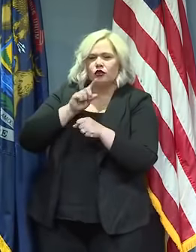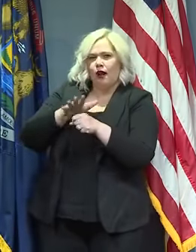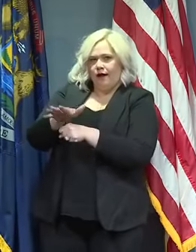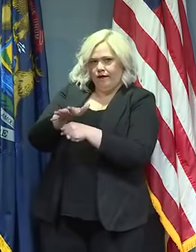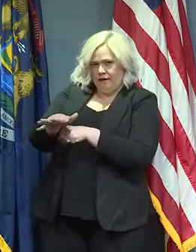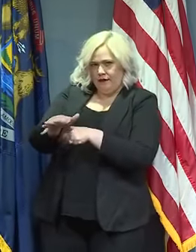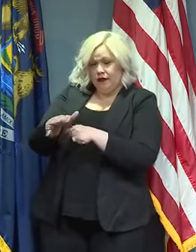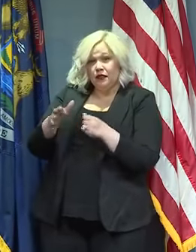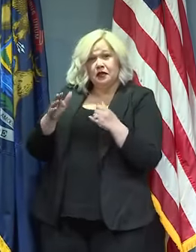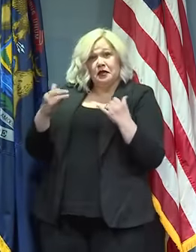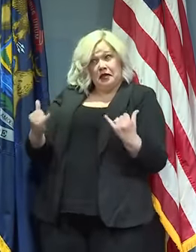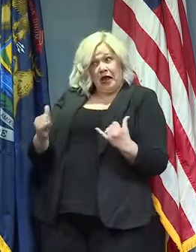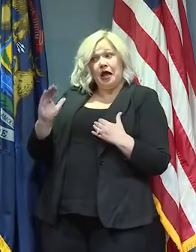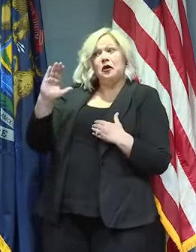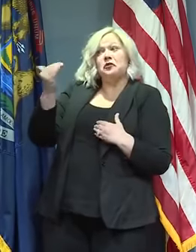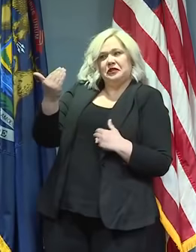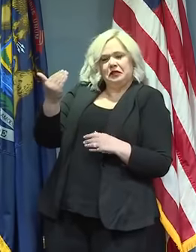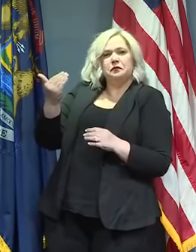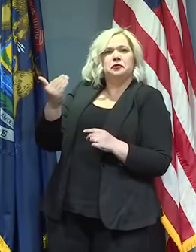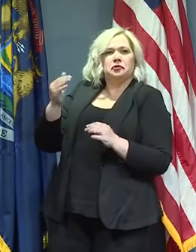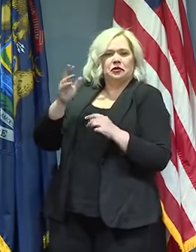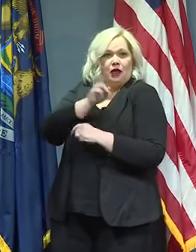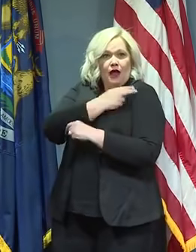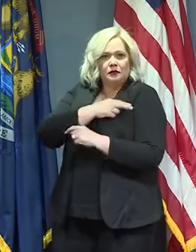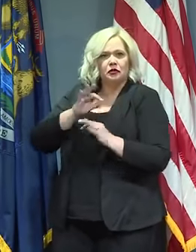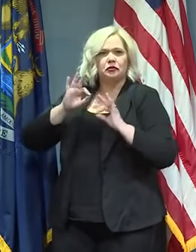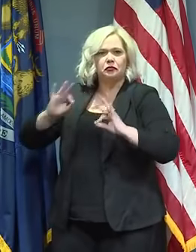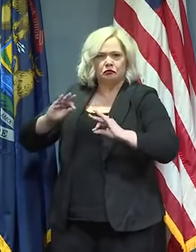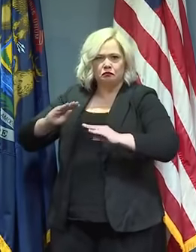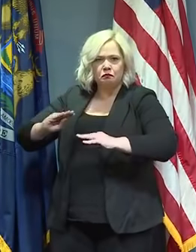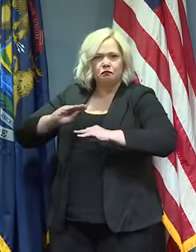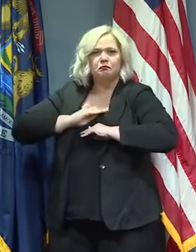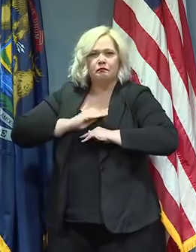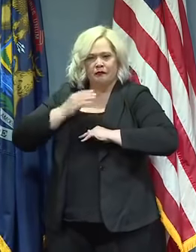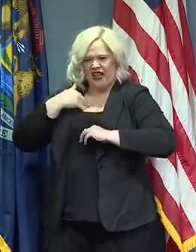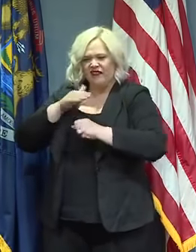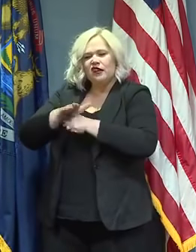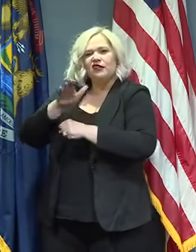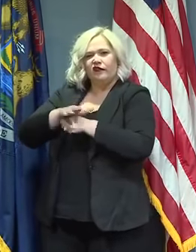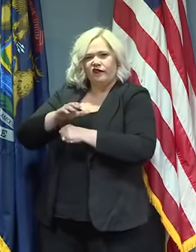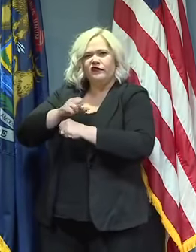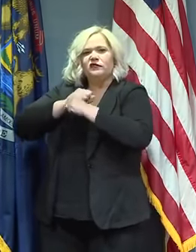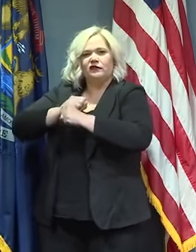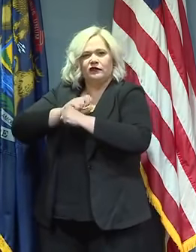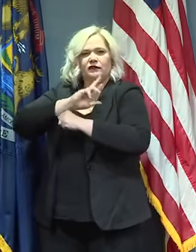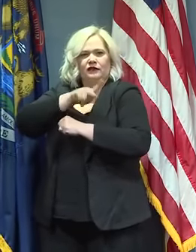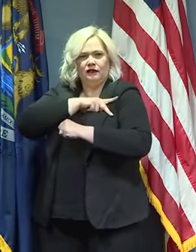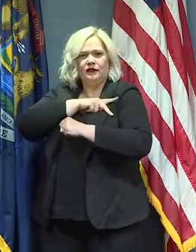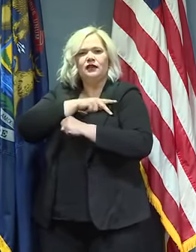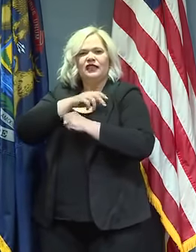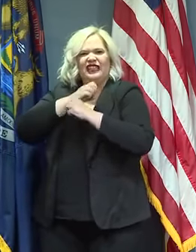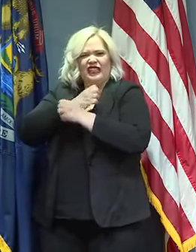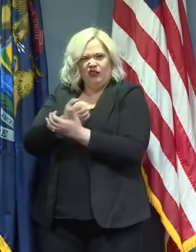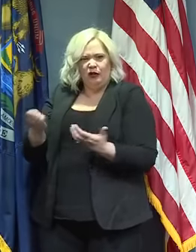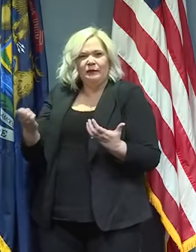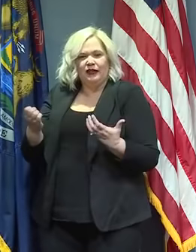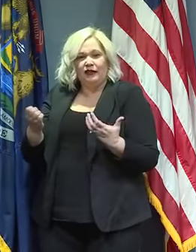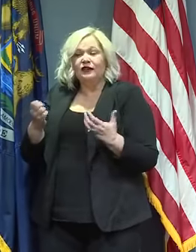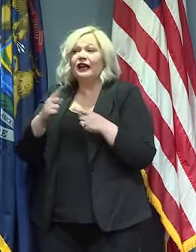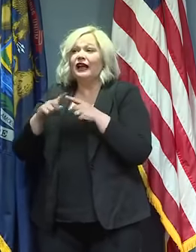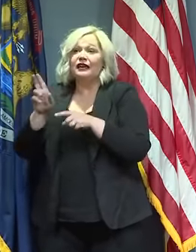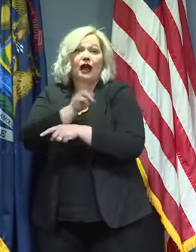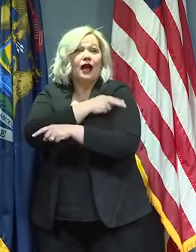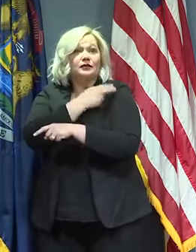that our hospitals are in a much better place with the amount of PPE that they have on hand. And while overall hospital capacity